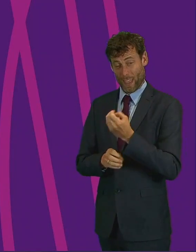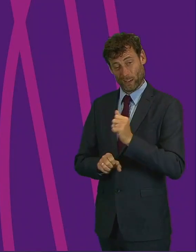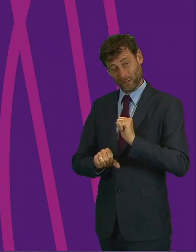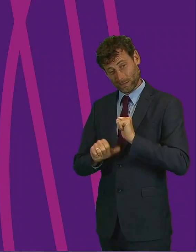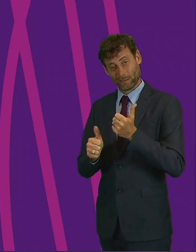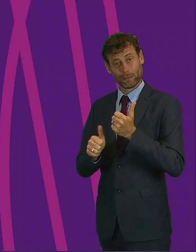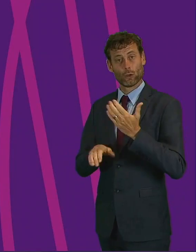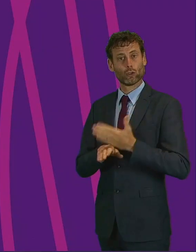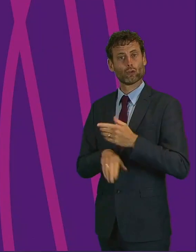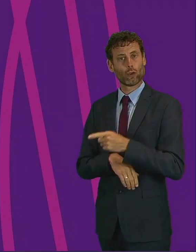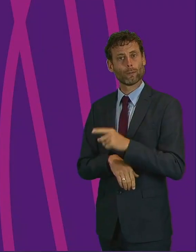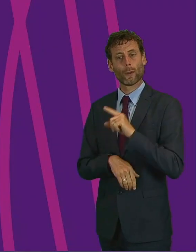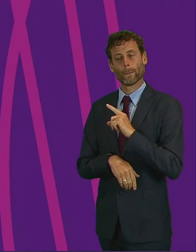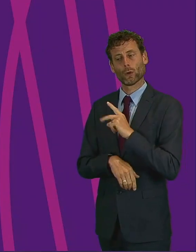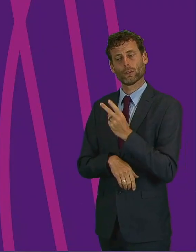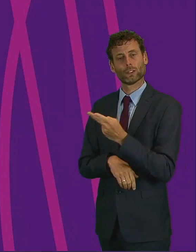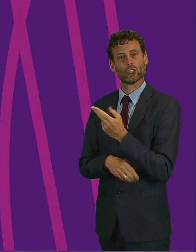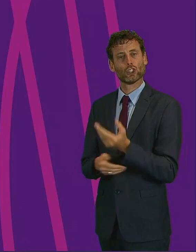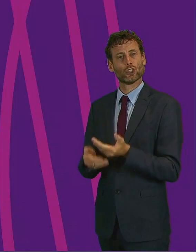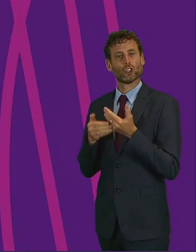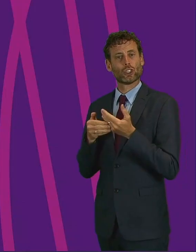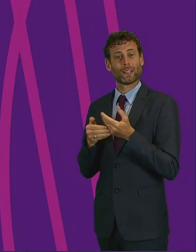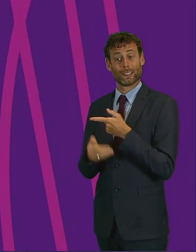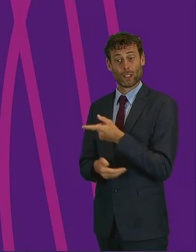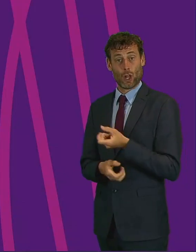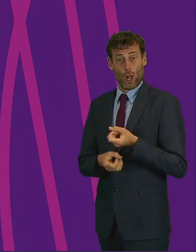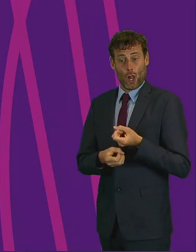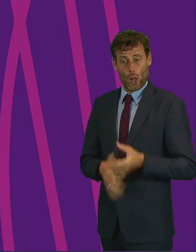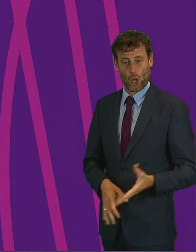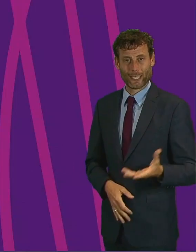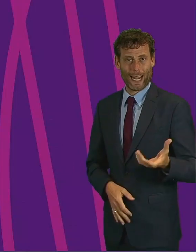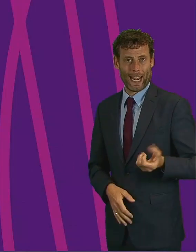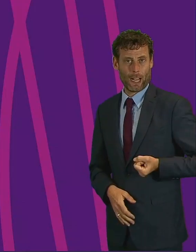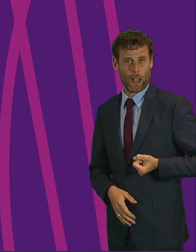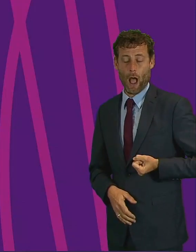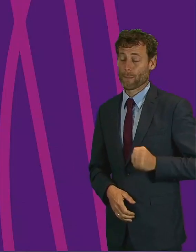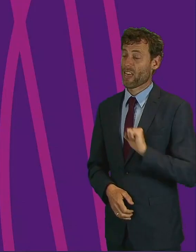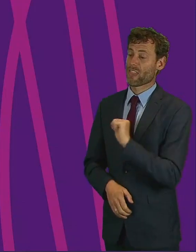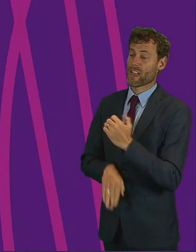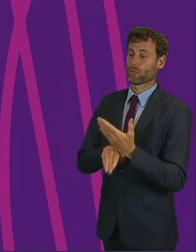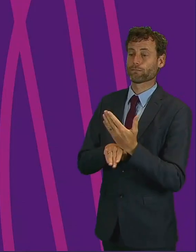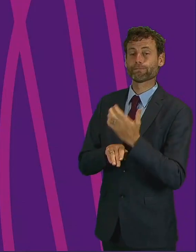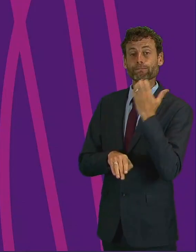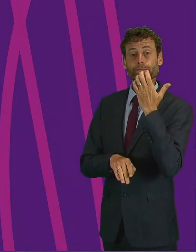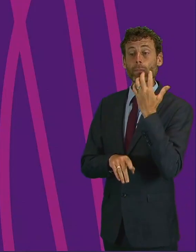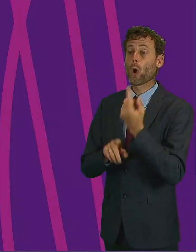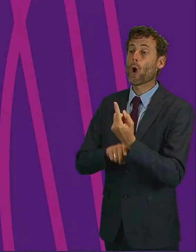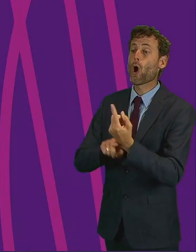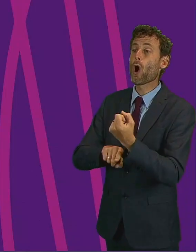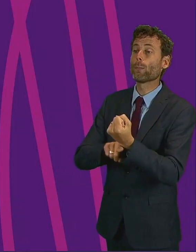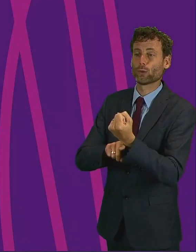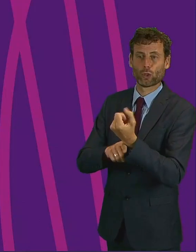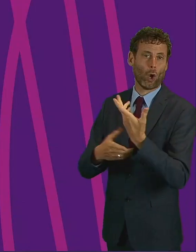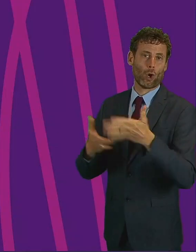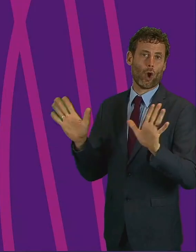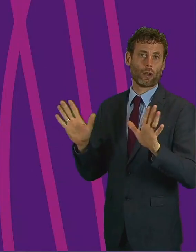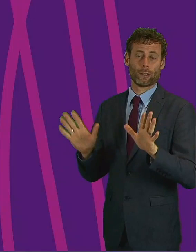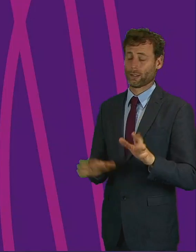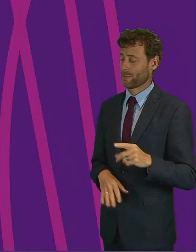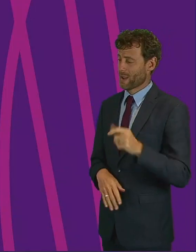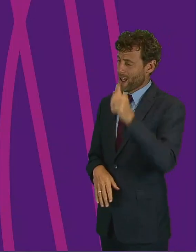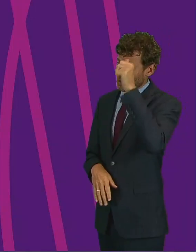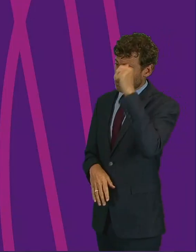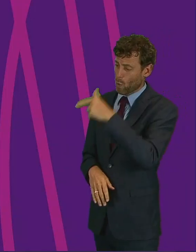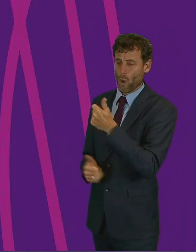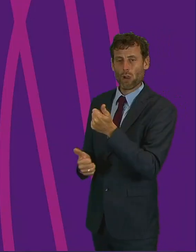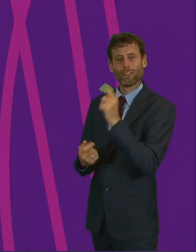were shielding not only the loss of income, but the loss of opportunity. I recognise that the First Minister has already answered the question about youth unemployment,